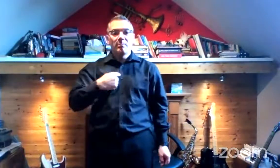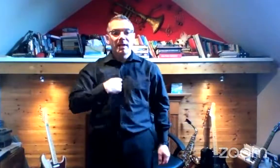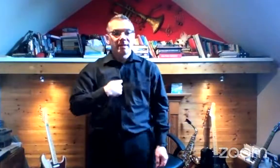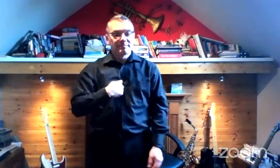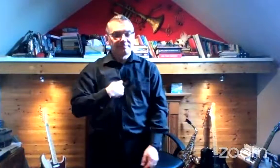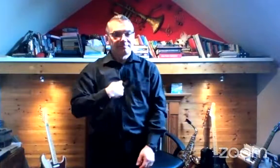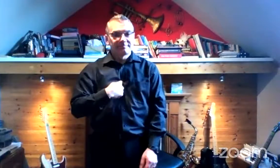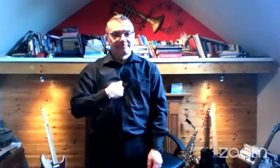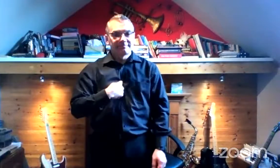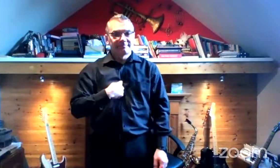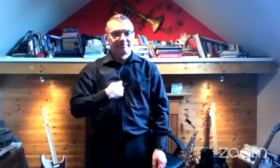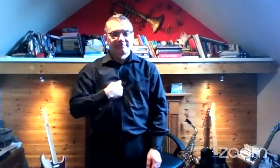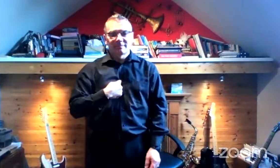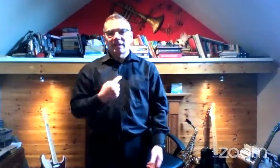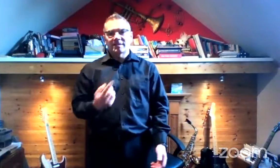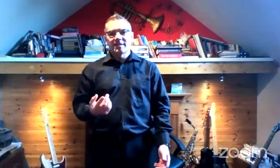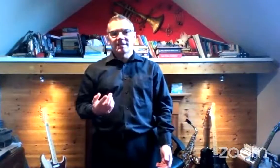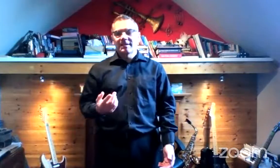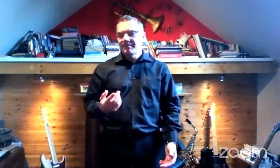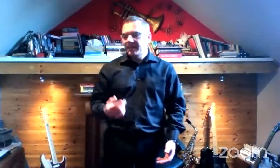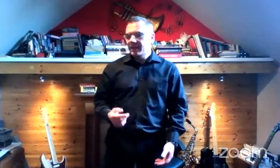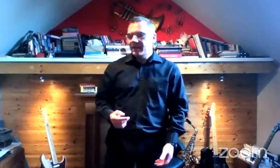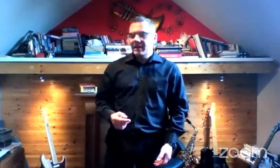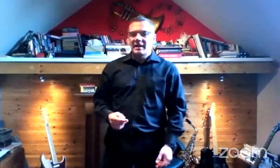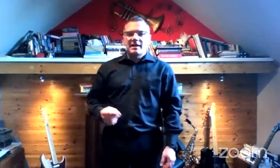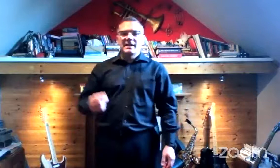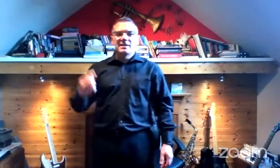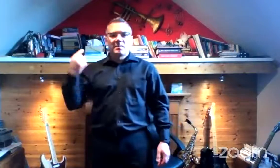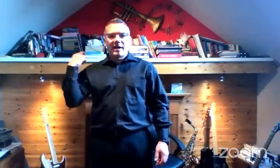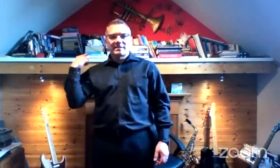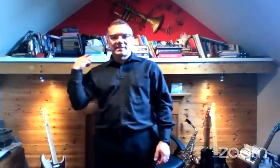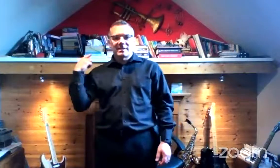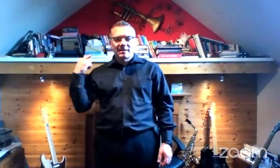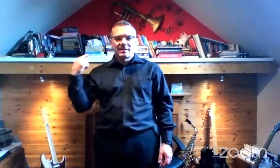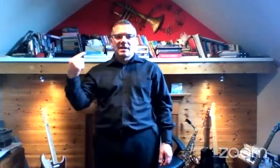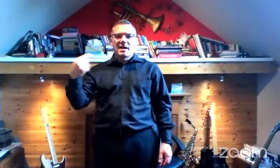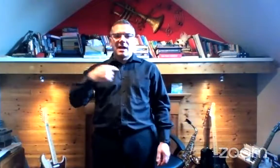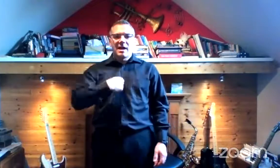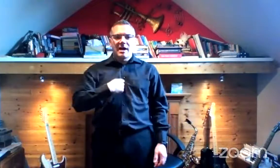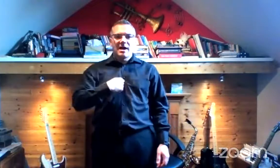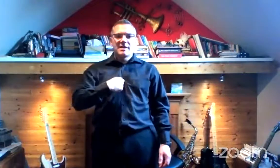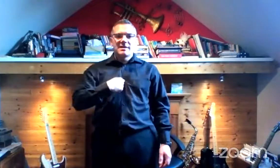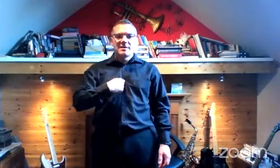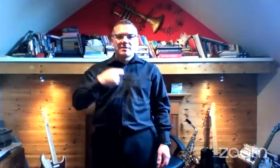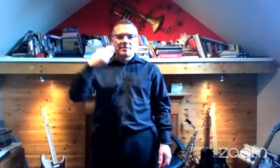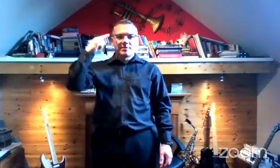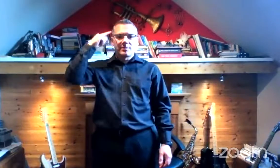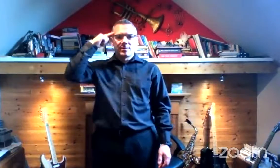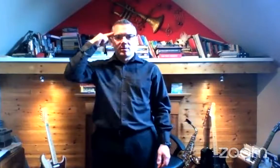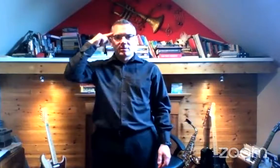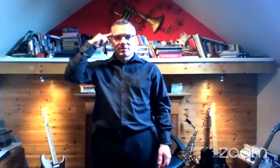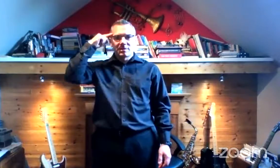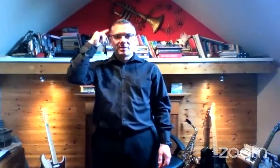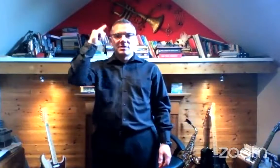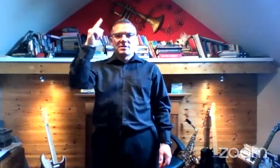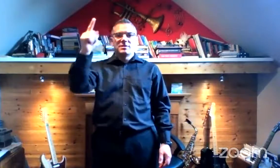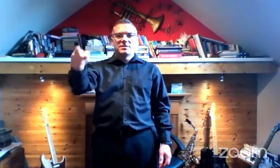me. That's easy. In the past, I thought